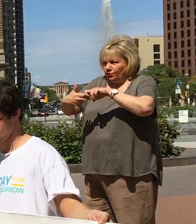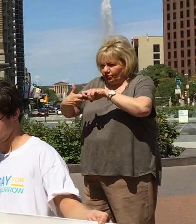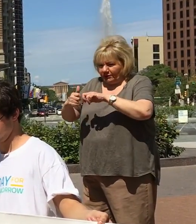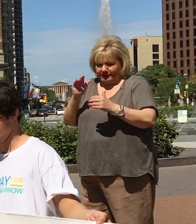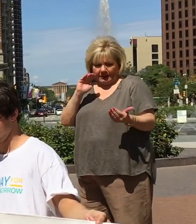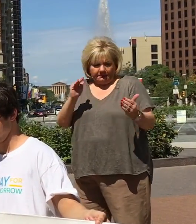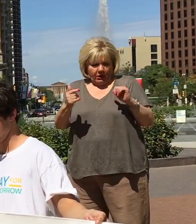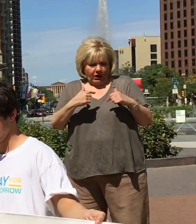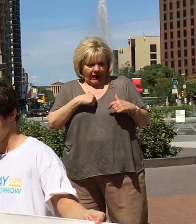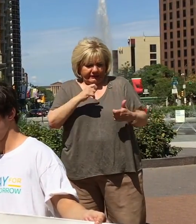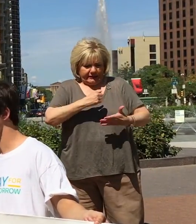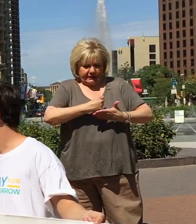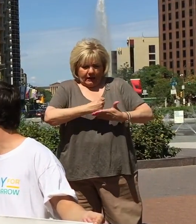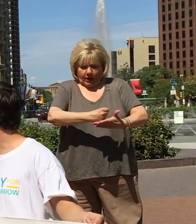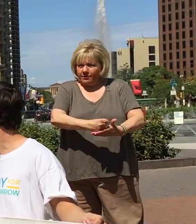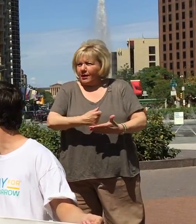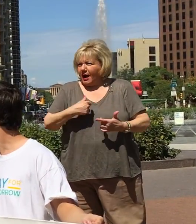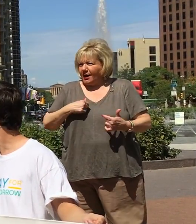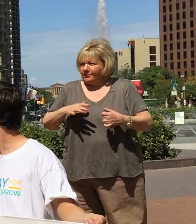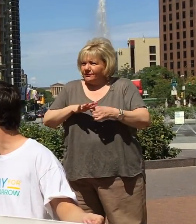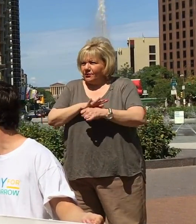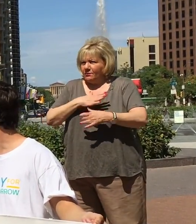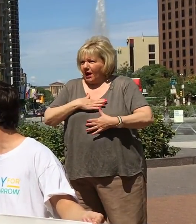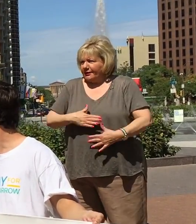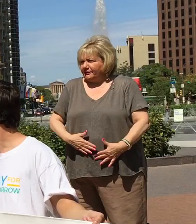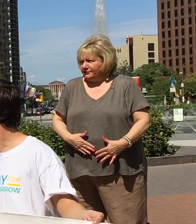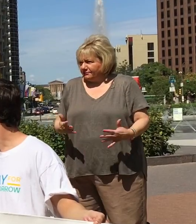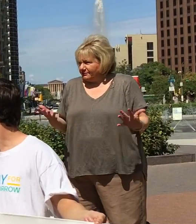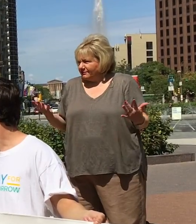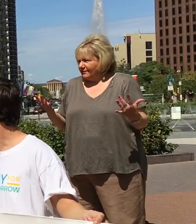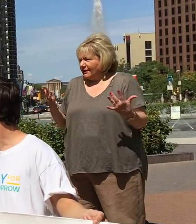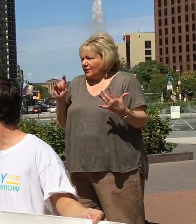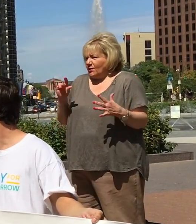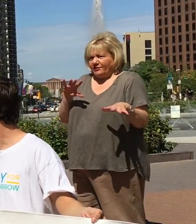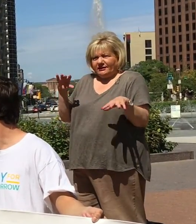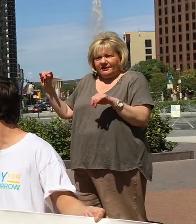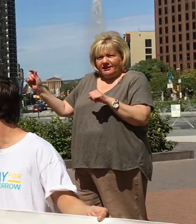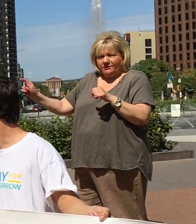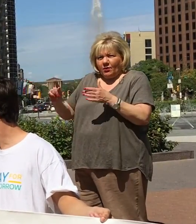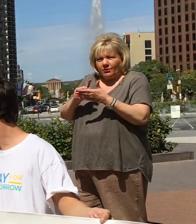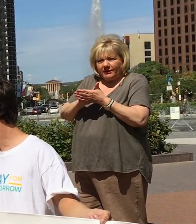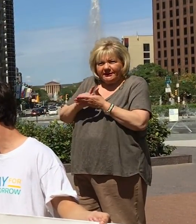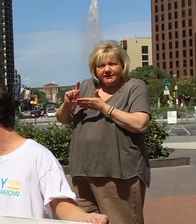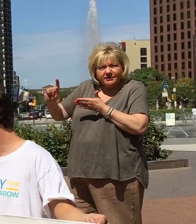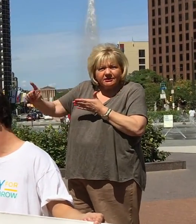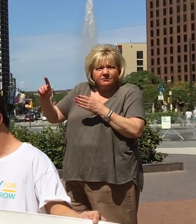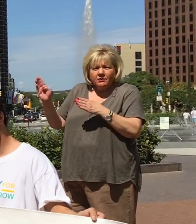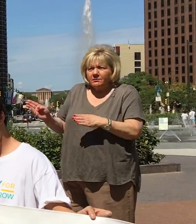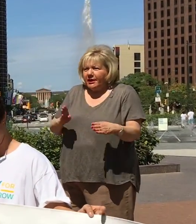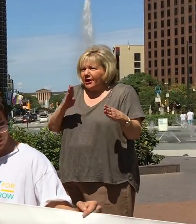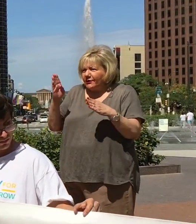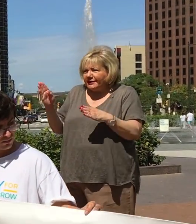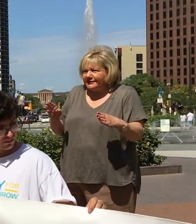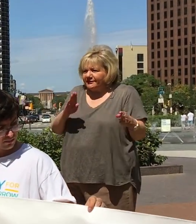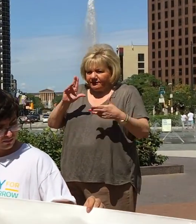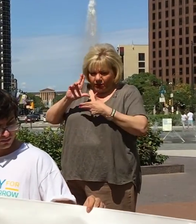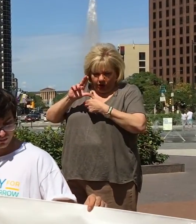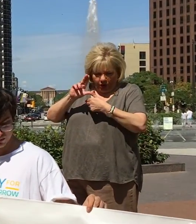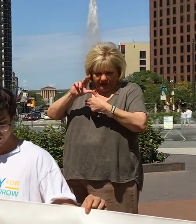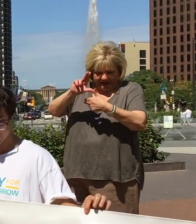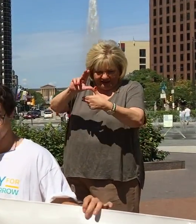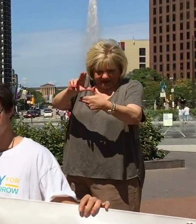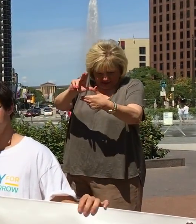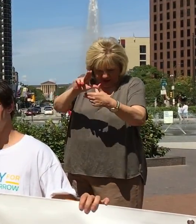you are able-bodied. So if you've got to leave your home for a week in preparation for a hurricane that doesn't come,